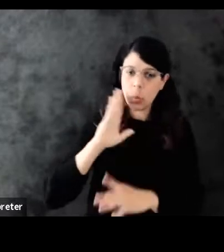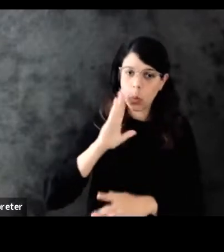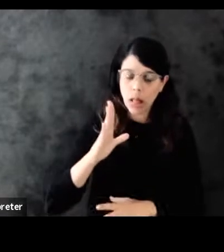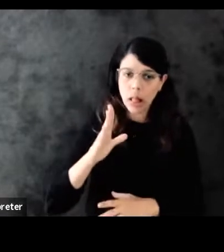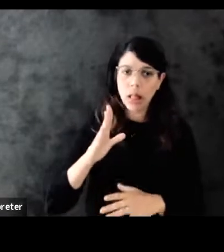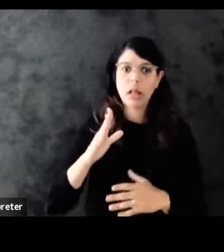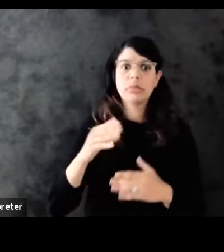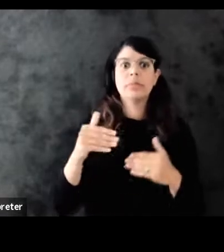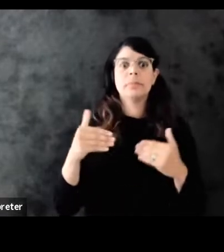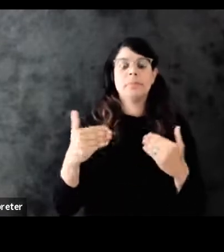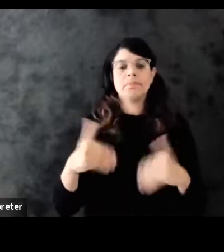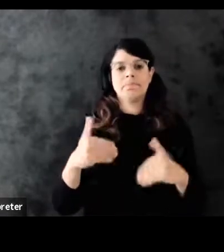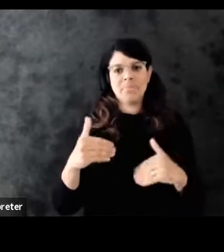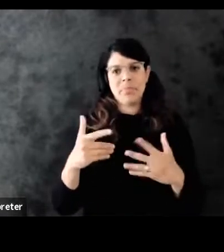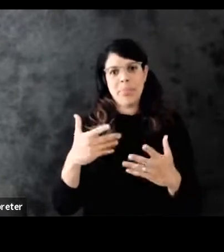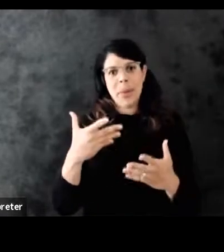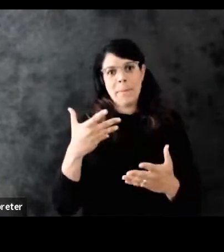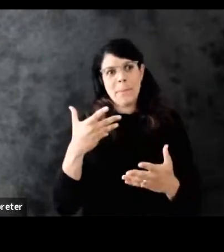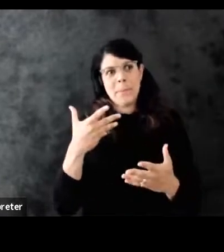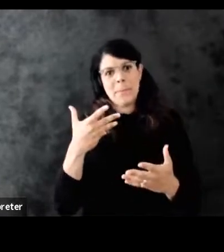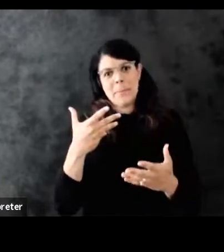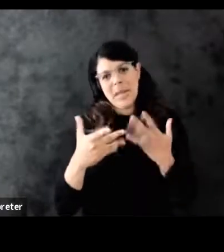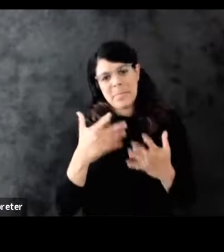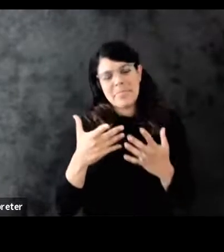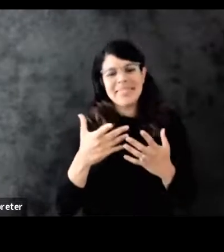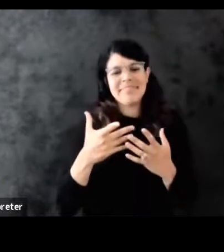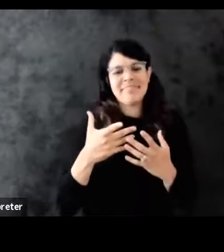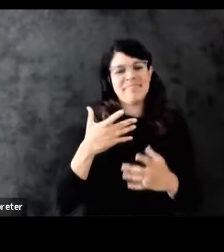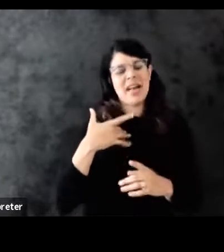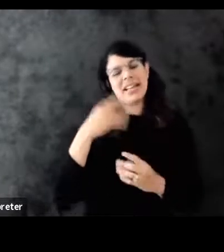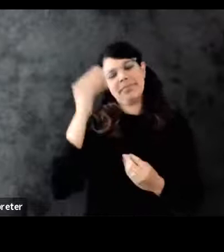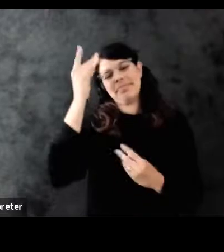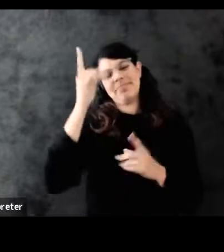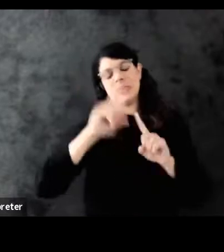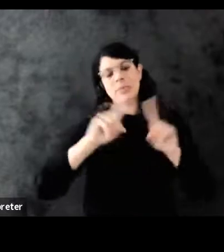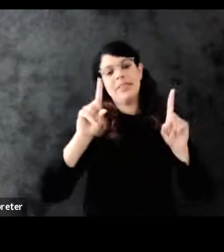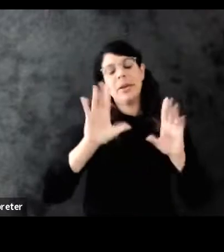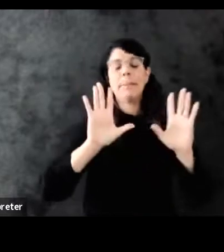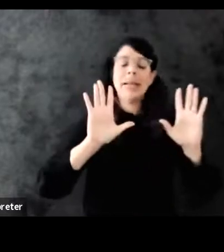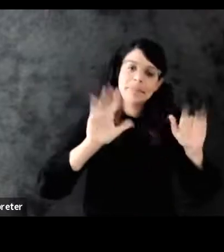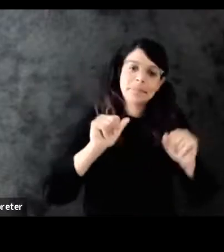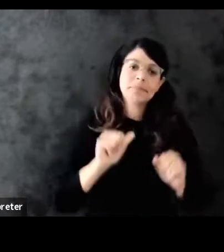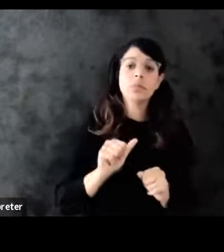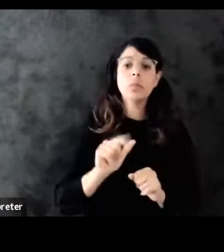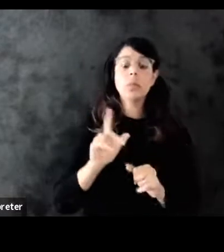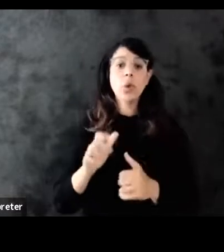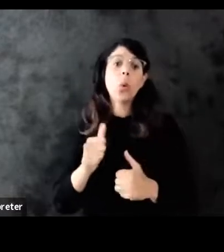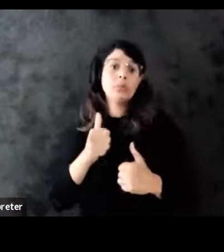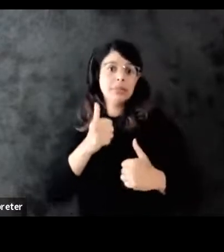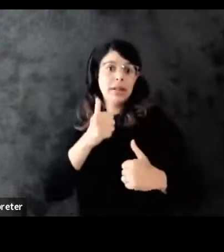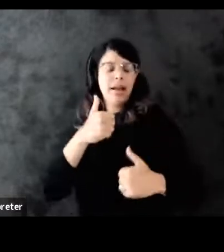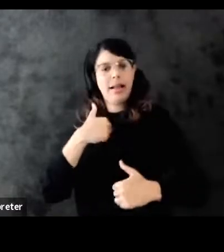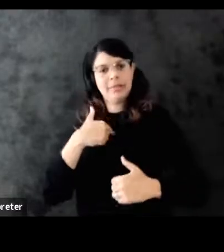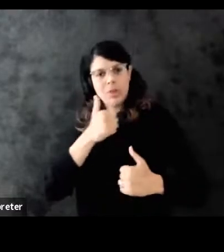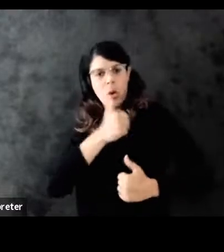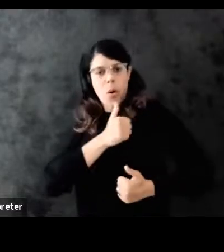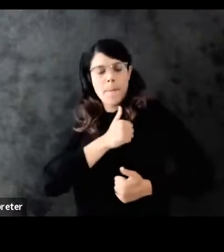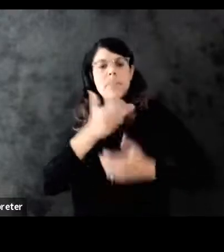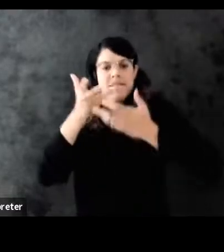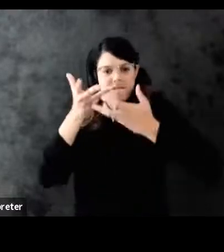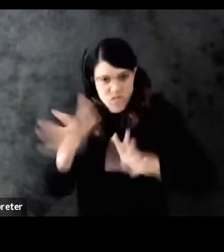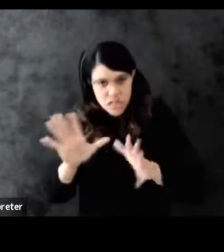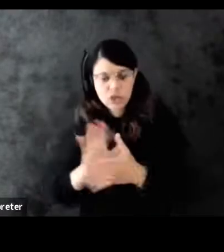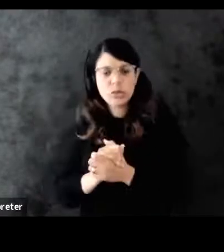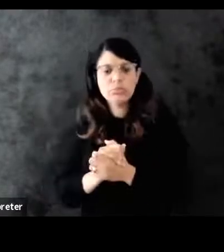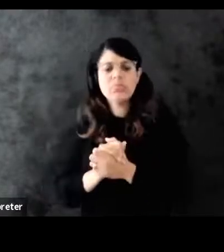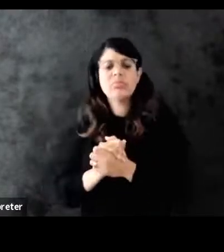it. No more college for me until after I got out of the Army. Then I said, I'm going to give it another try, college, and I